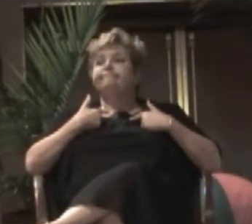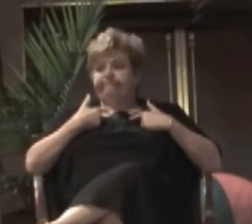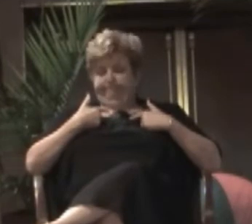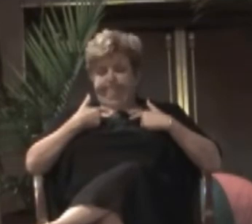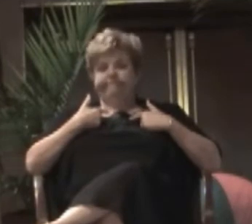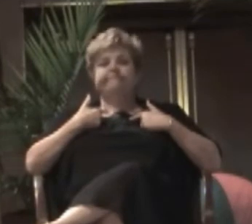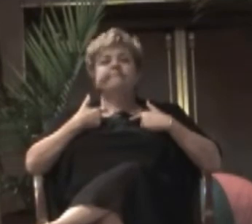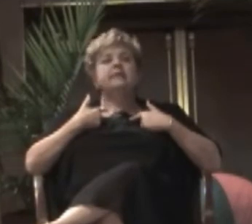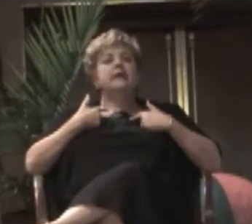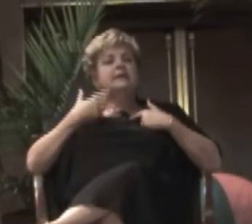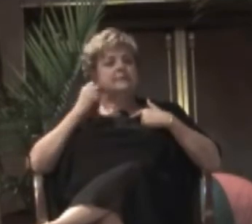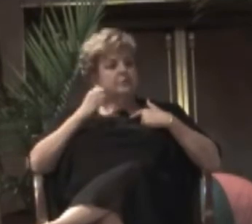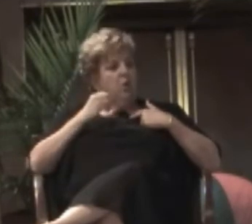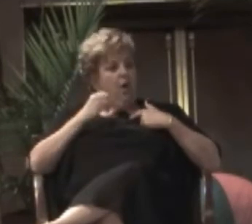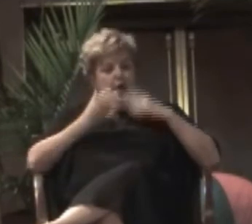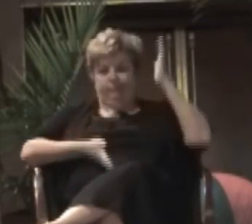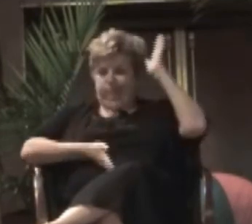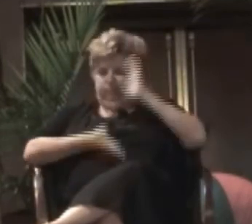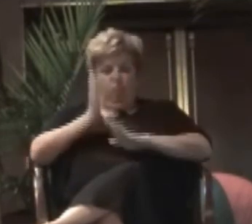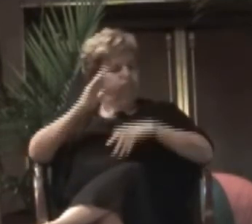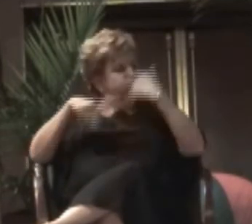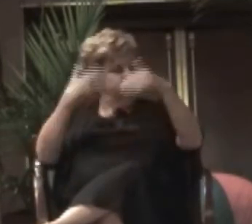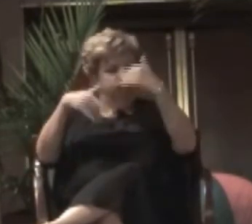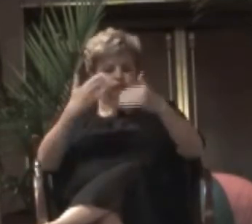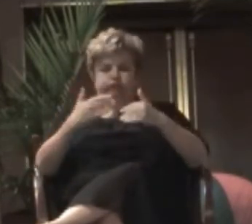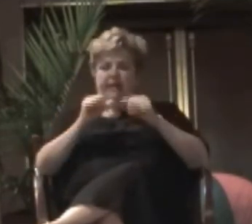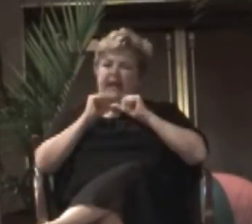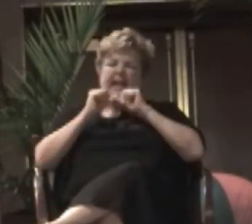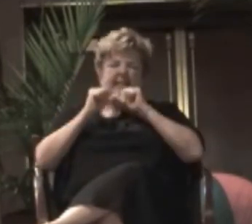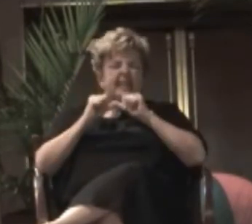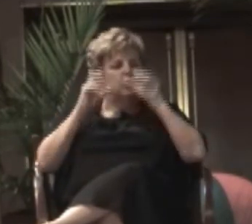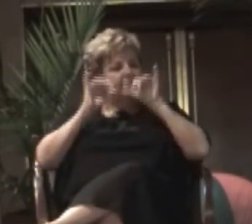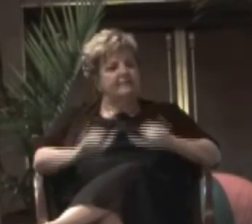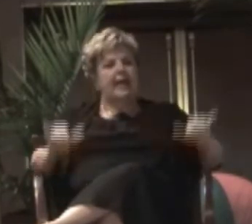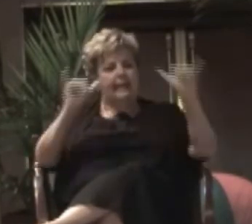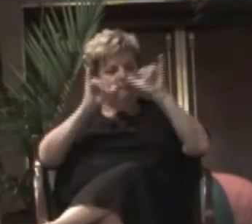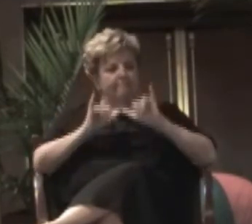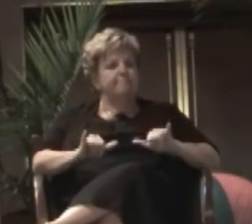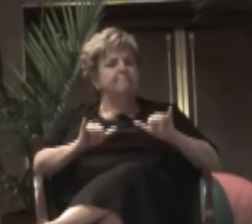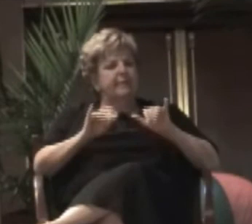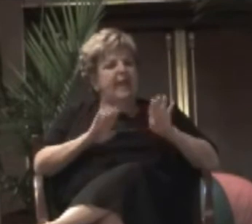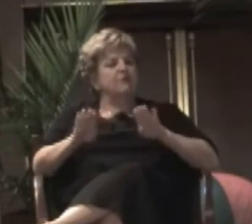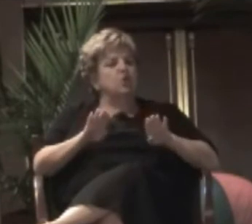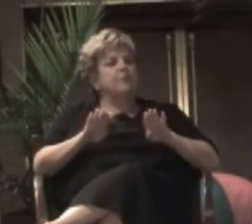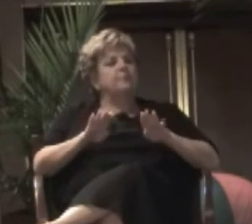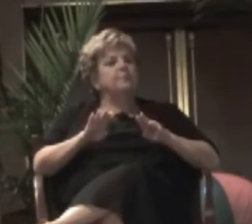Hit the ground, continued the same stuff. But I'm not in a big hurry tonight, but I want to talk